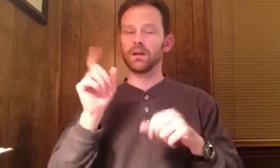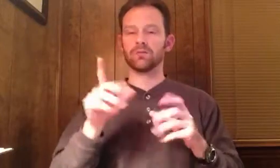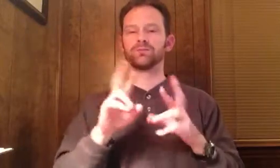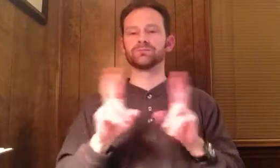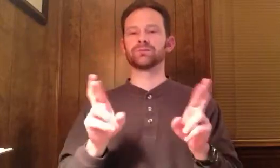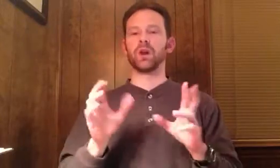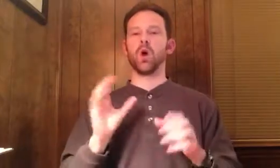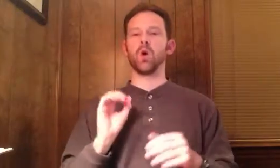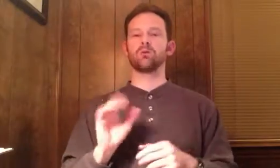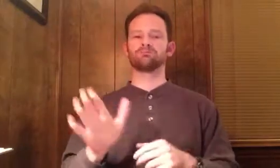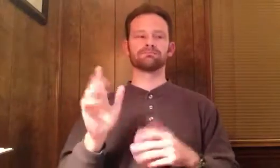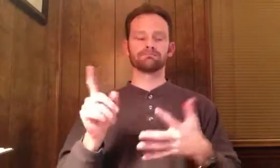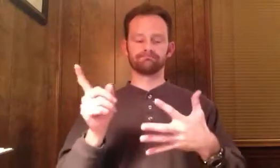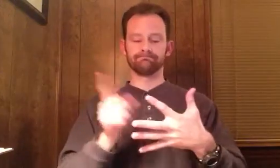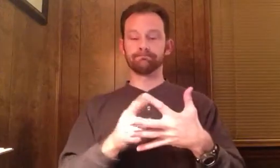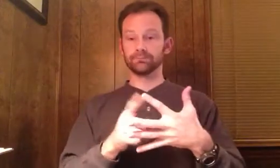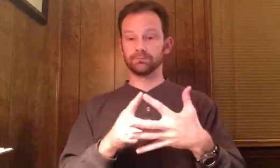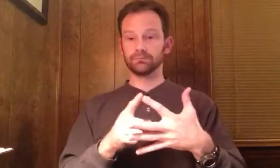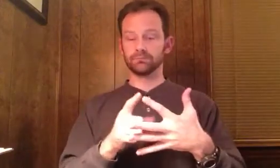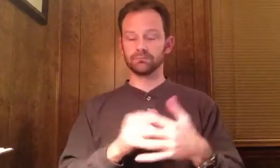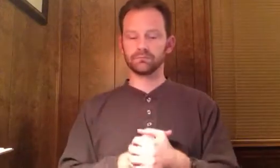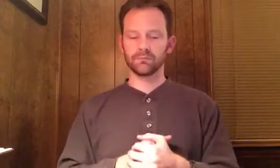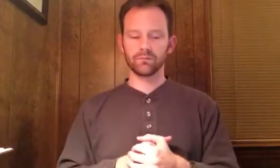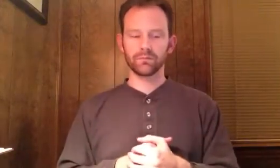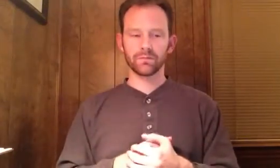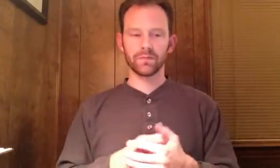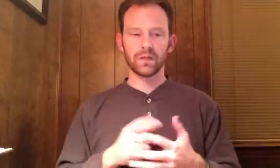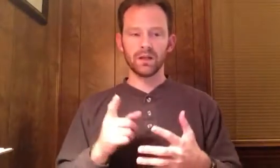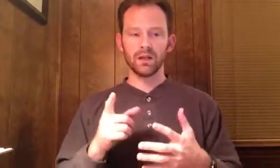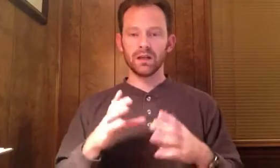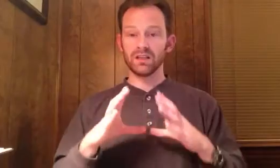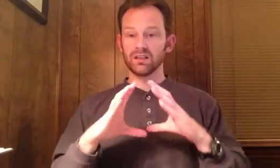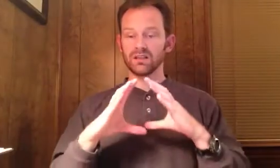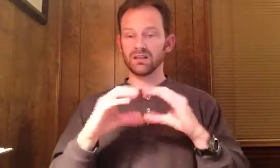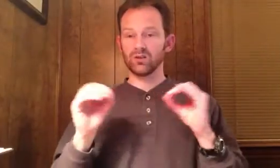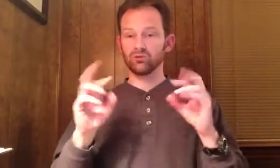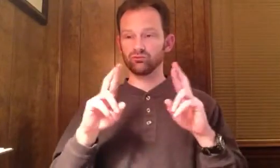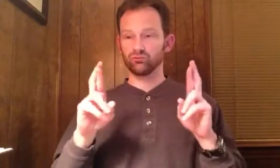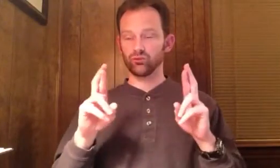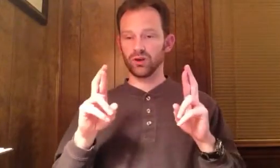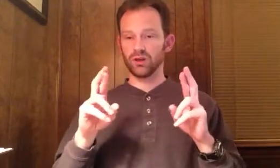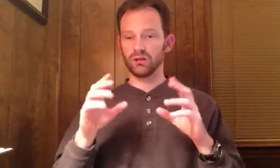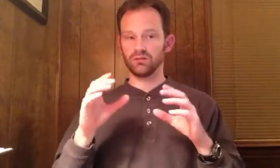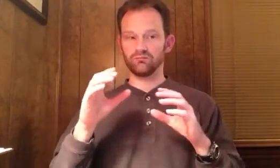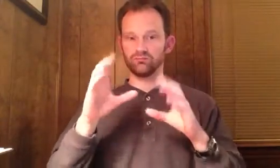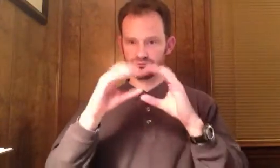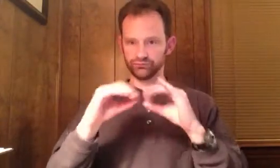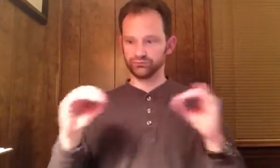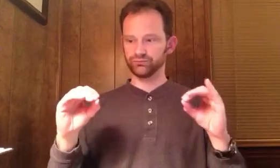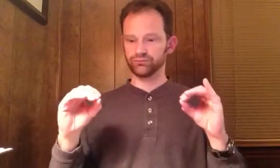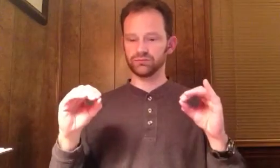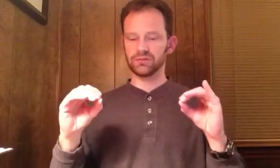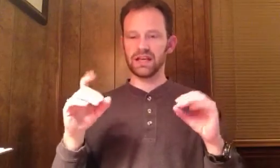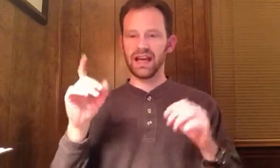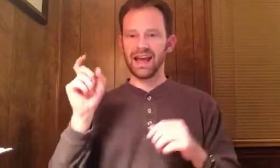is prophase. A cell gets the idea that it's time to divide. First, it has to get everything ready. You need to